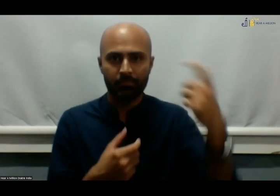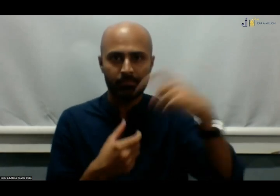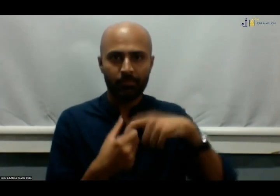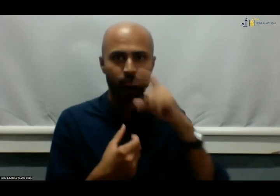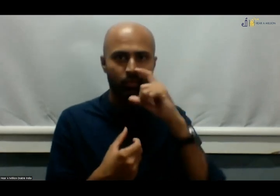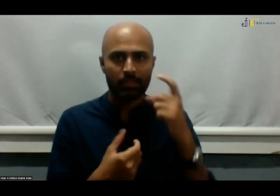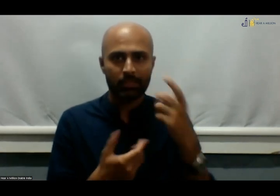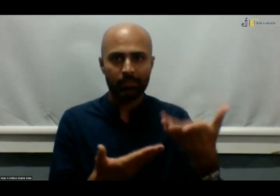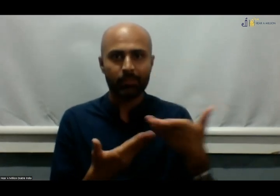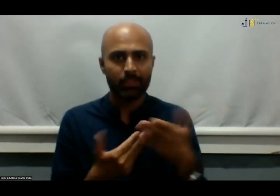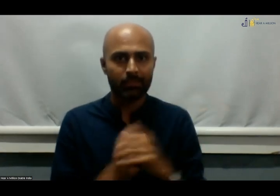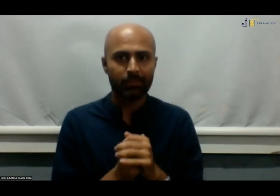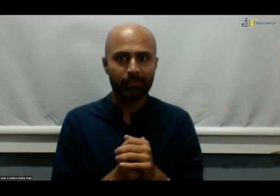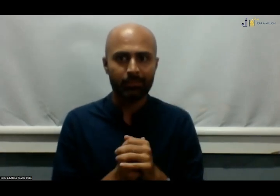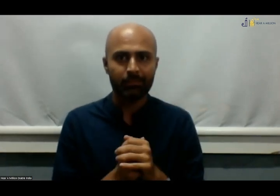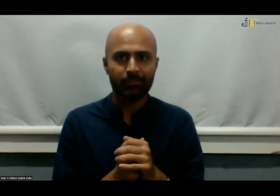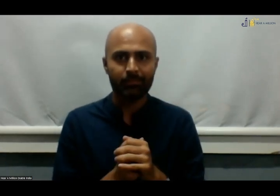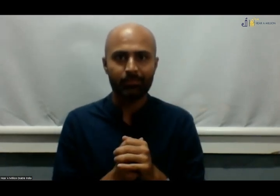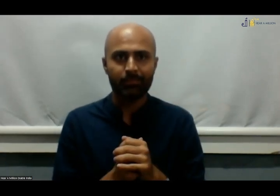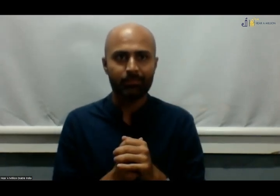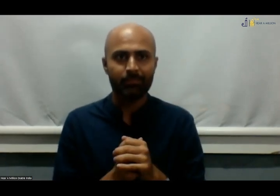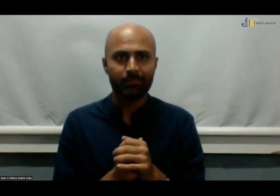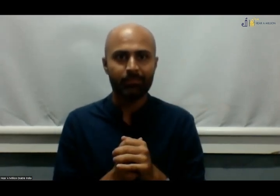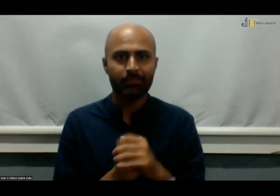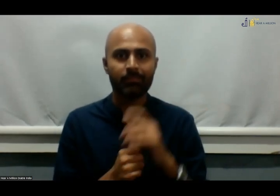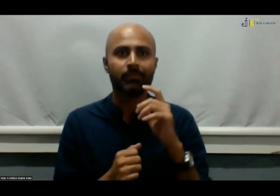Now we will have Charu here.